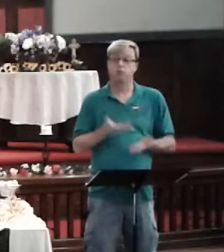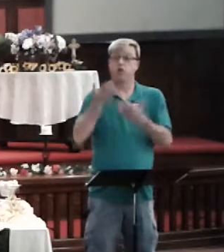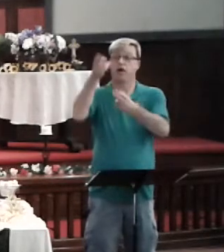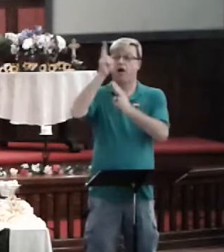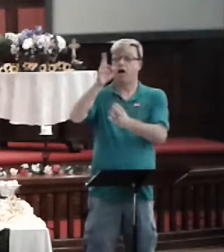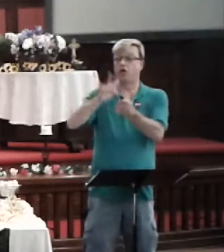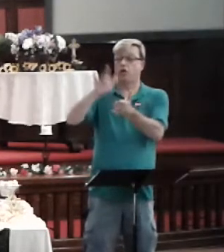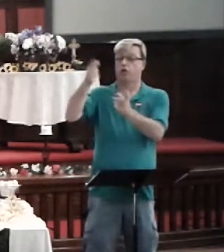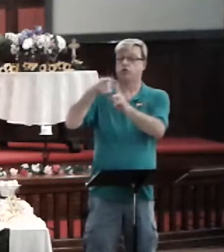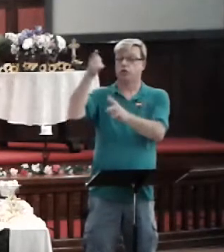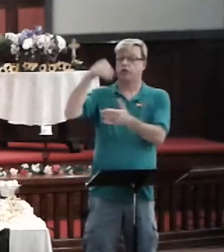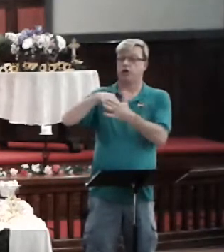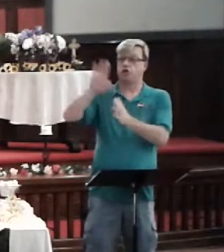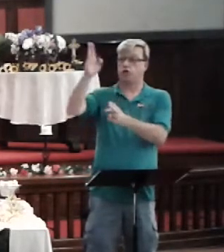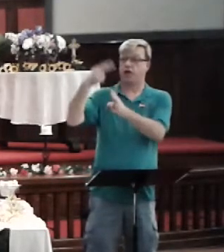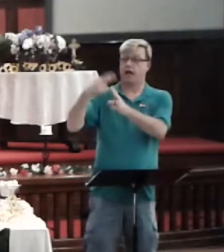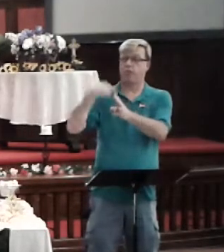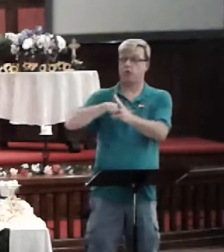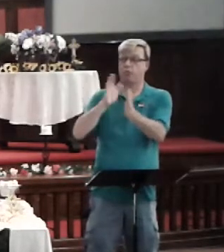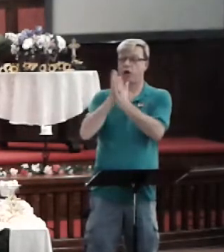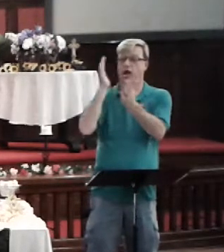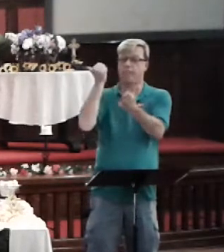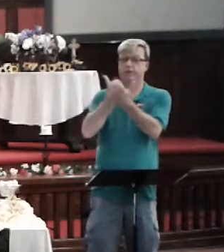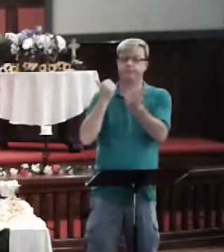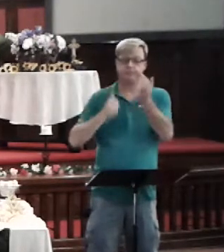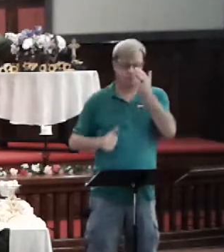glory to you. In your name we pray. Amen.